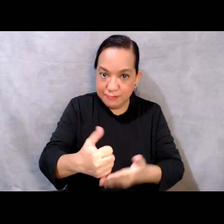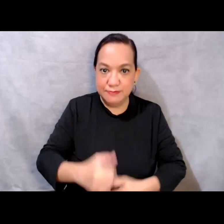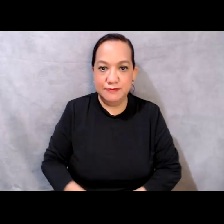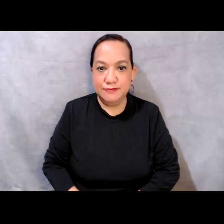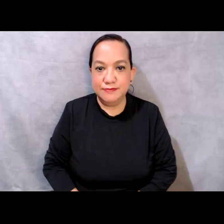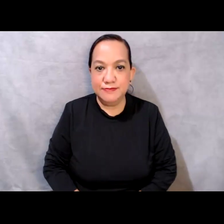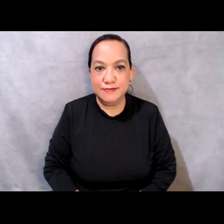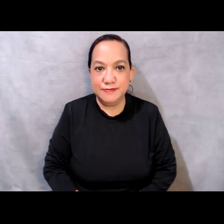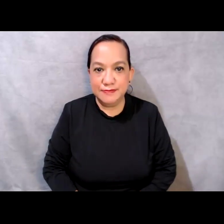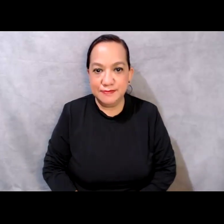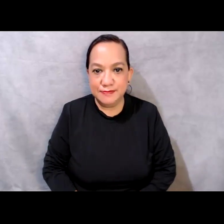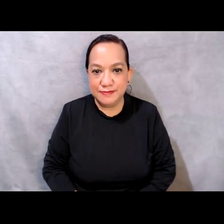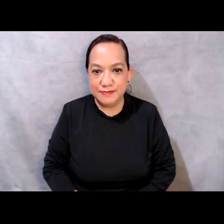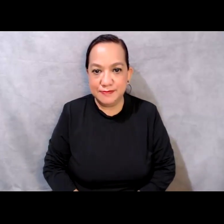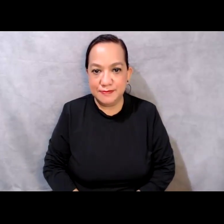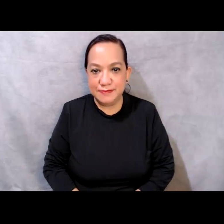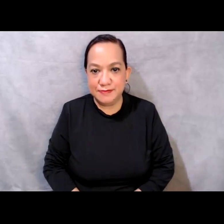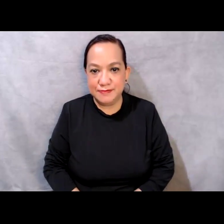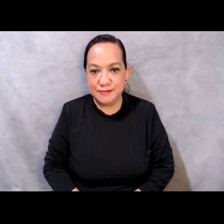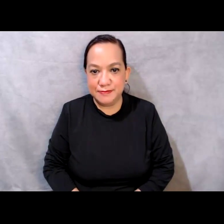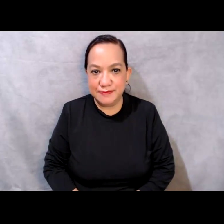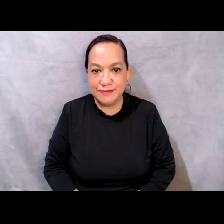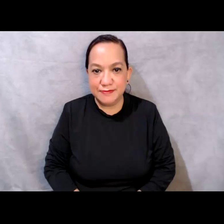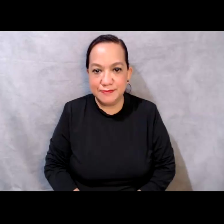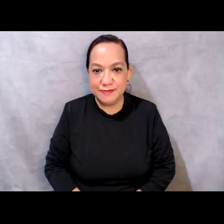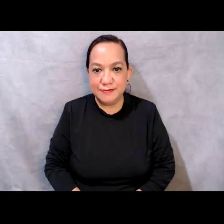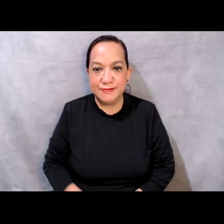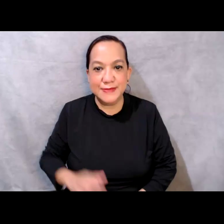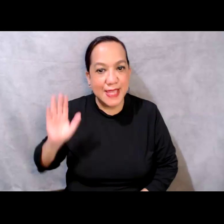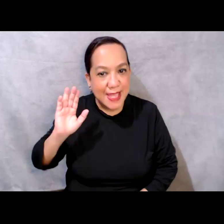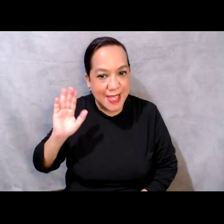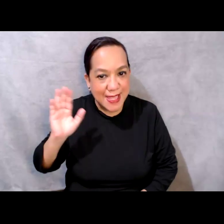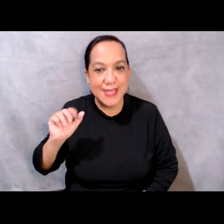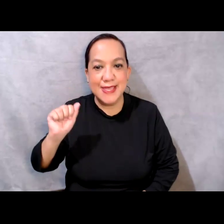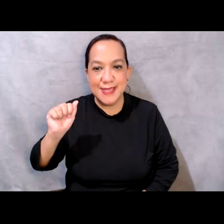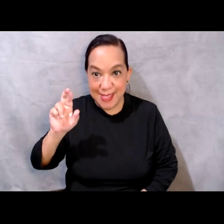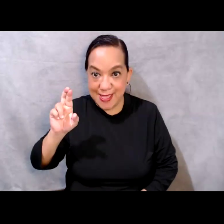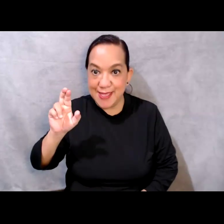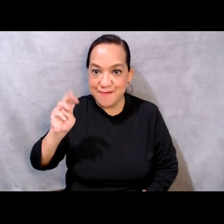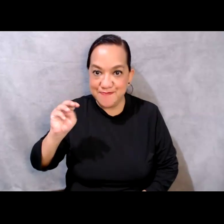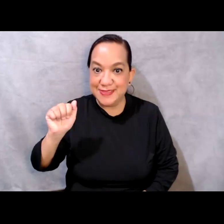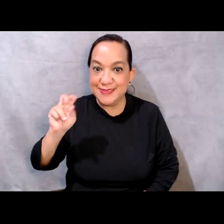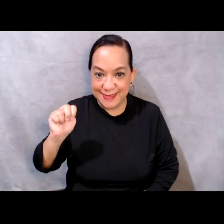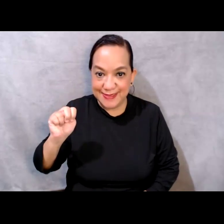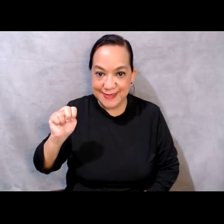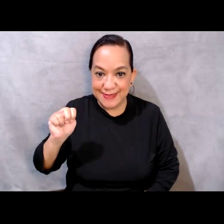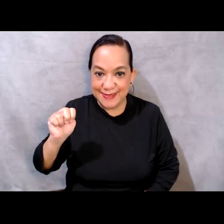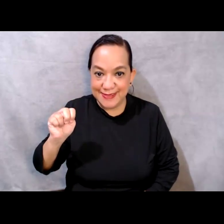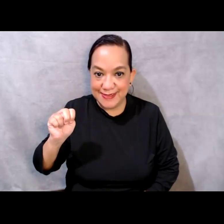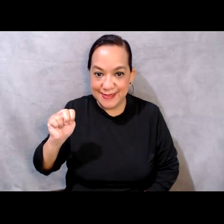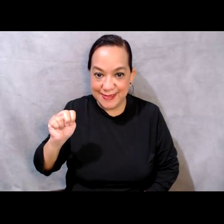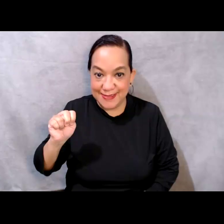Hi, I'm Arman from Armavir Development Center. I did mention about this before as well, about